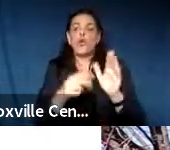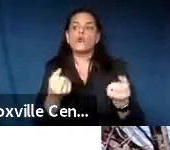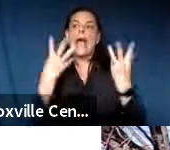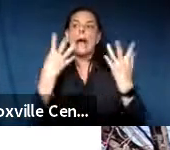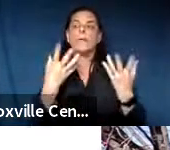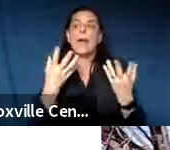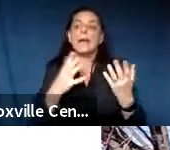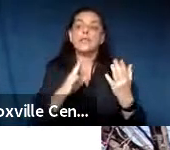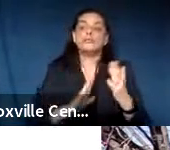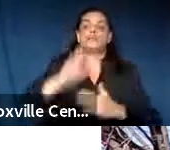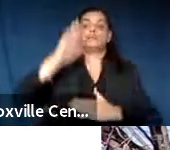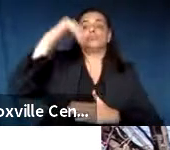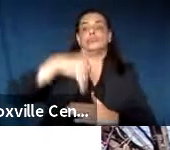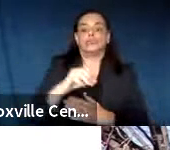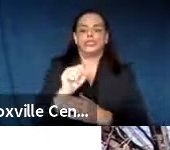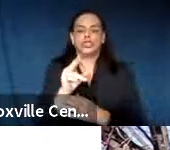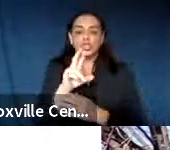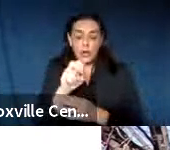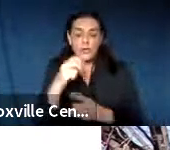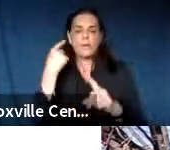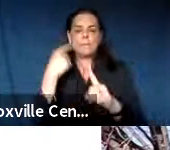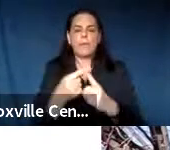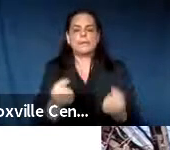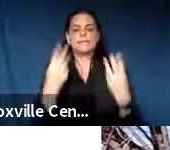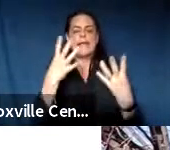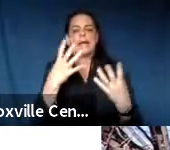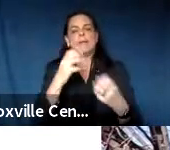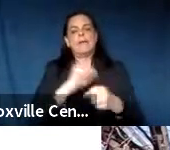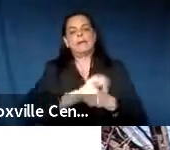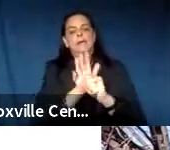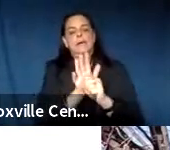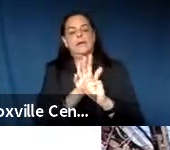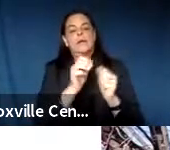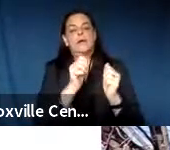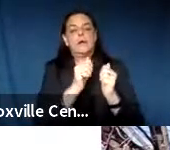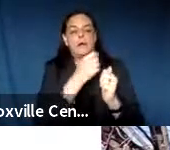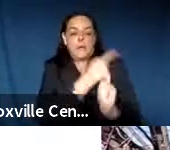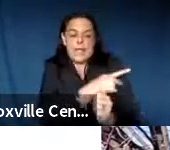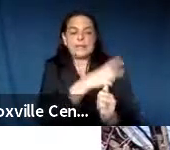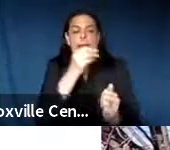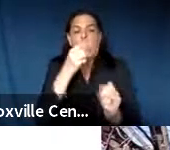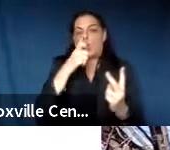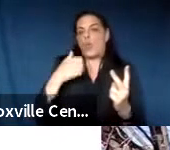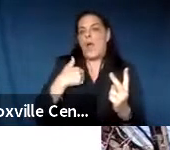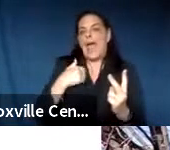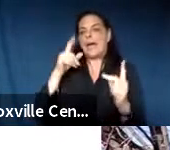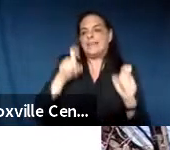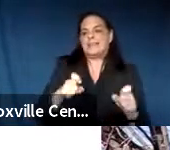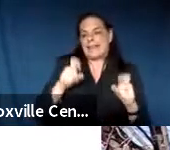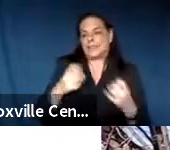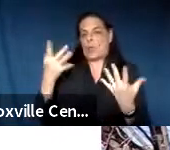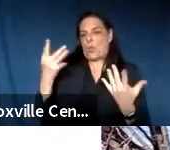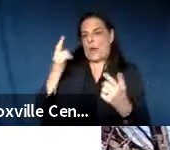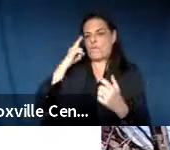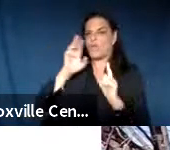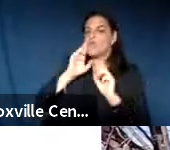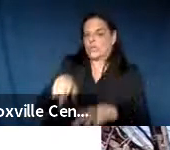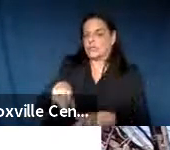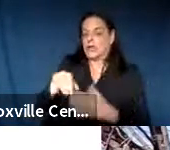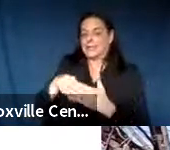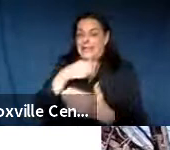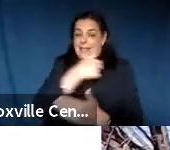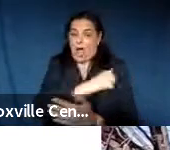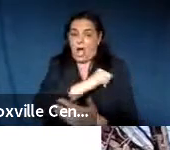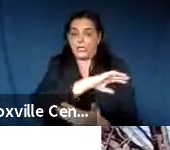categories, as well as the COVID positive patients and patients with pending test results in the hospital. These data